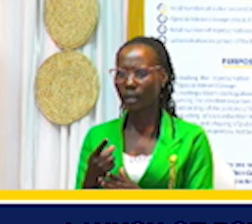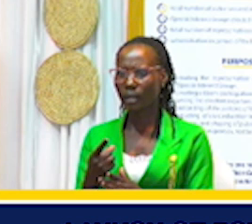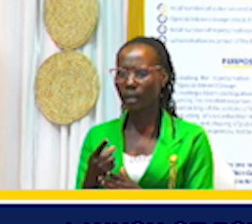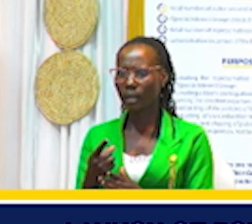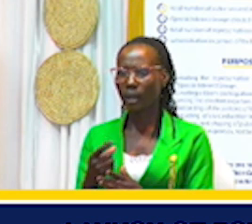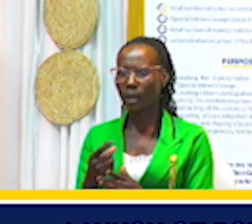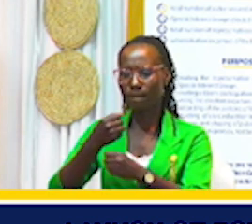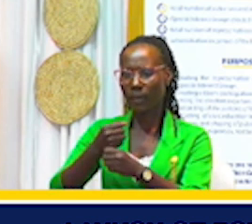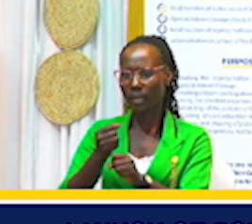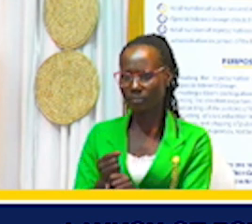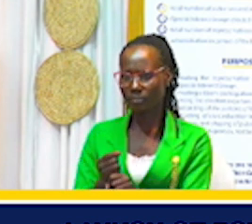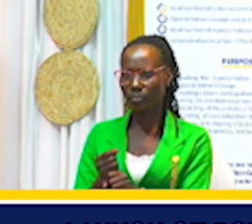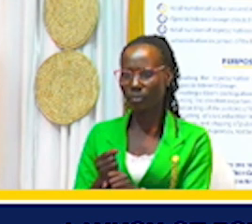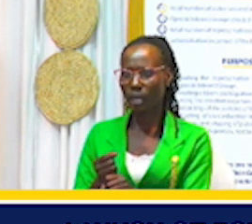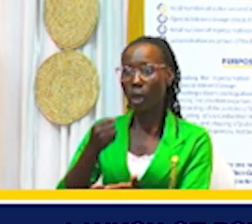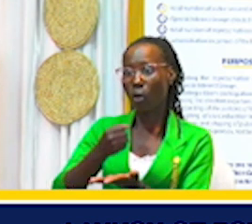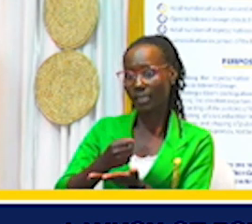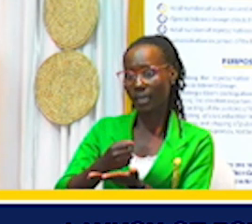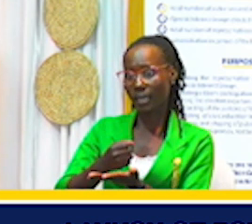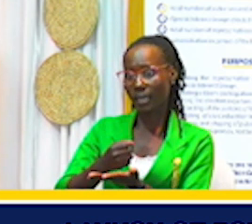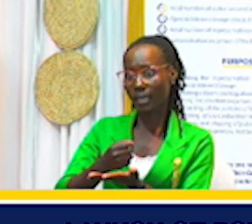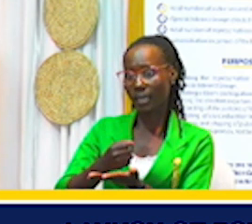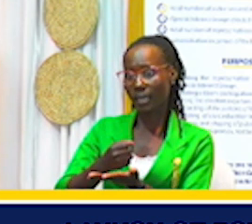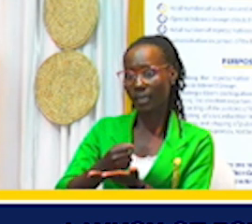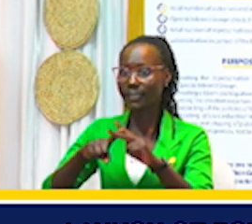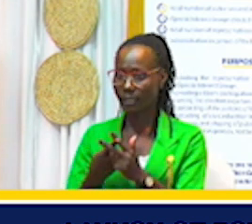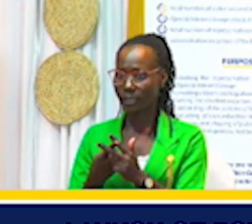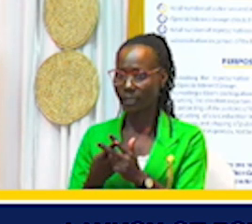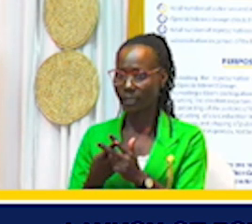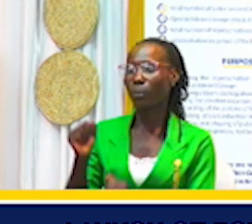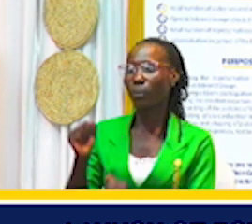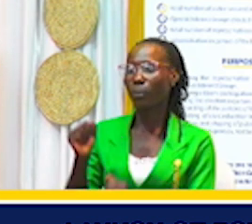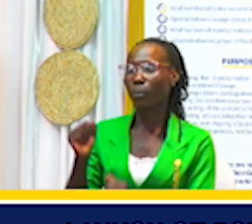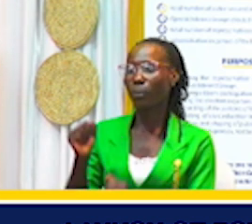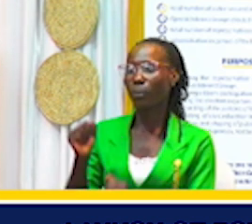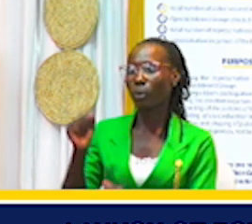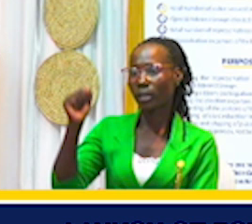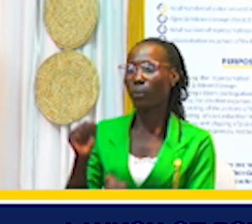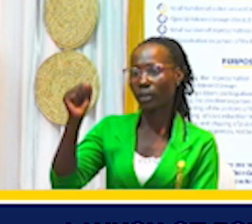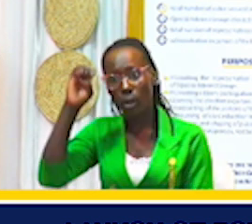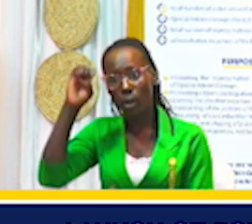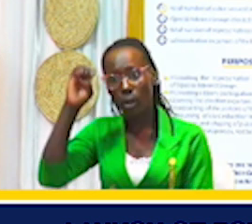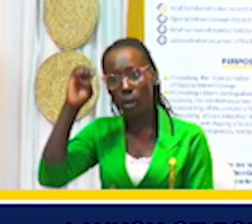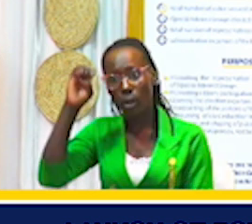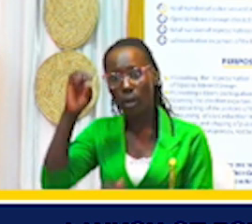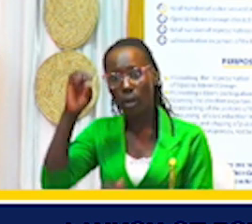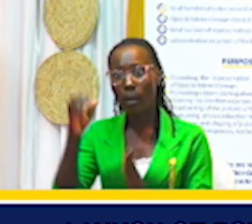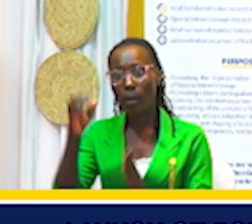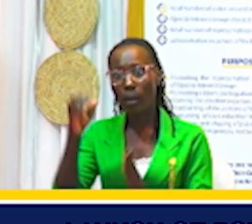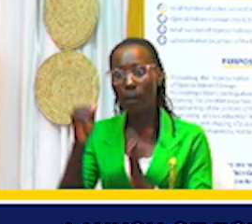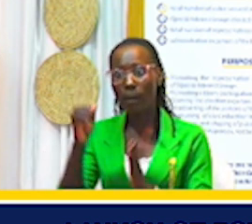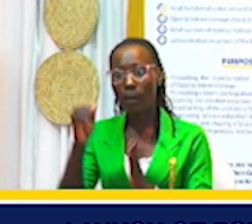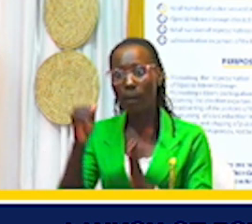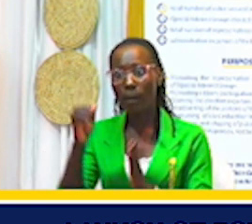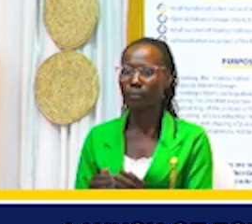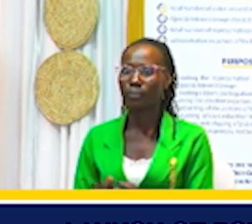broader initiative that the office has started with the production of the political education source book. That is, you've been told by my